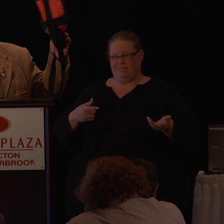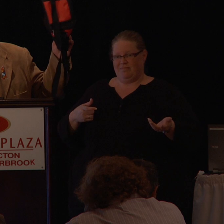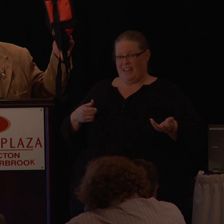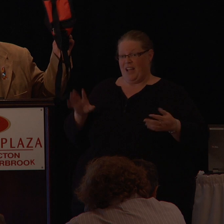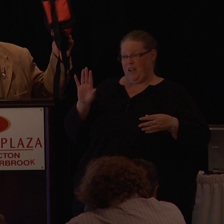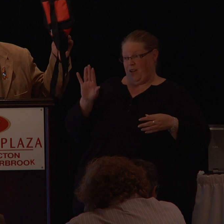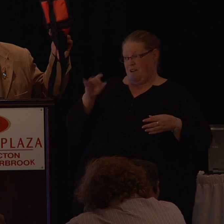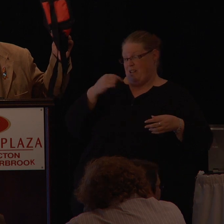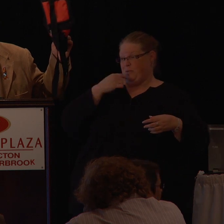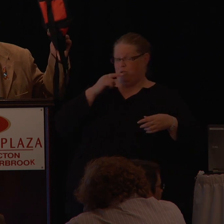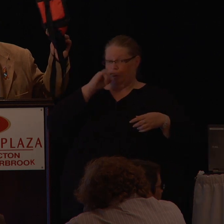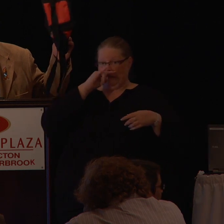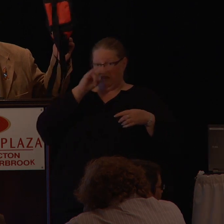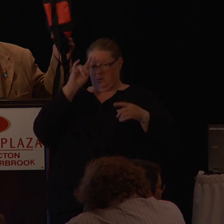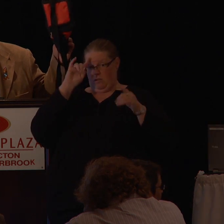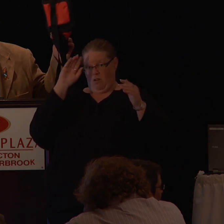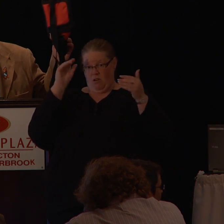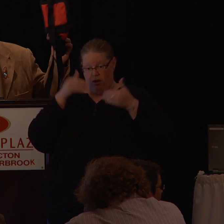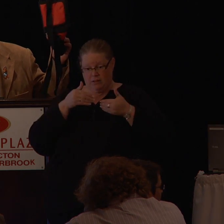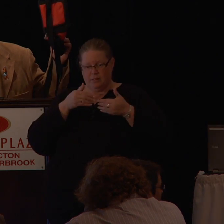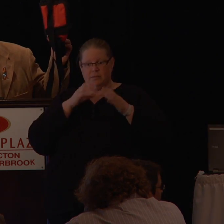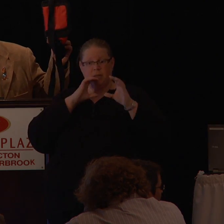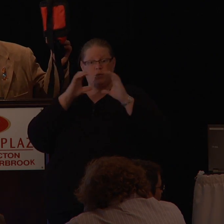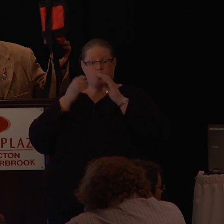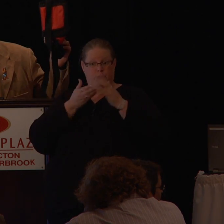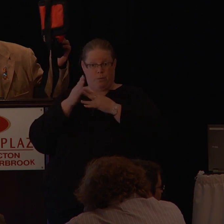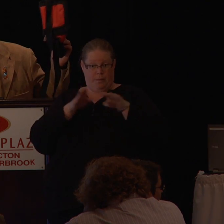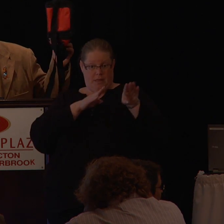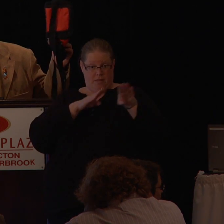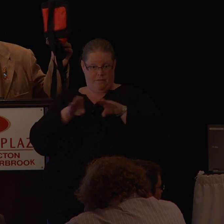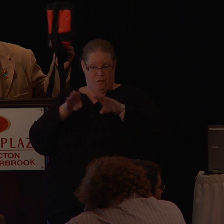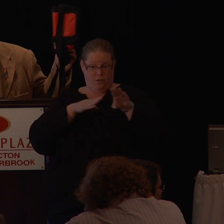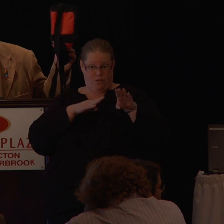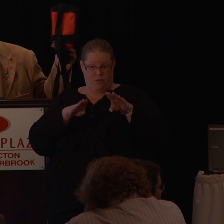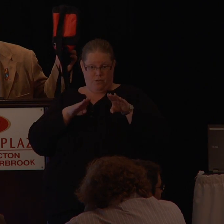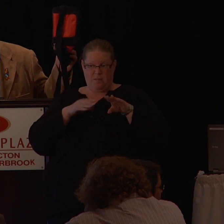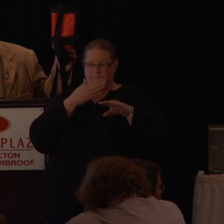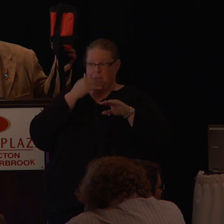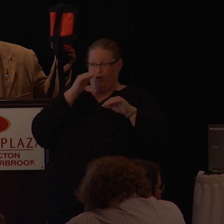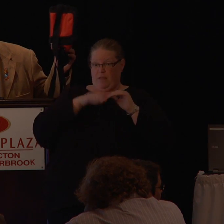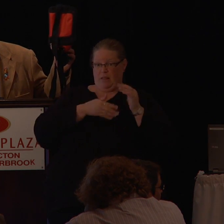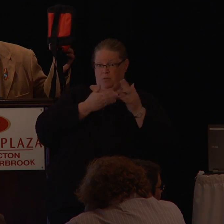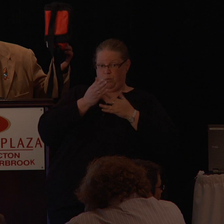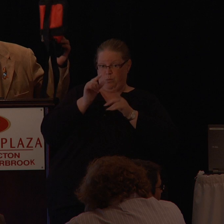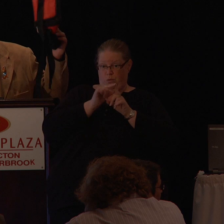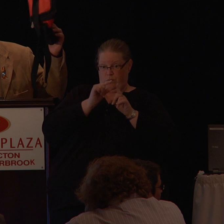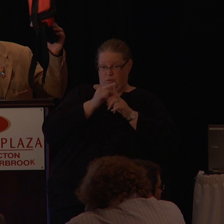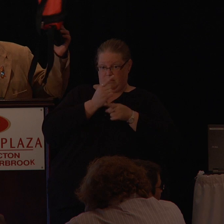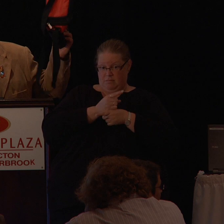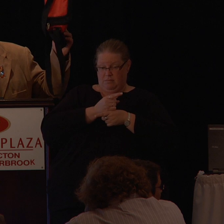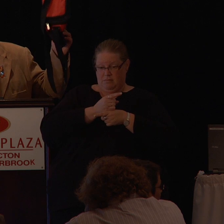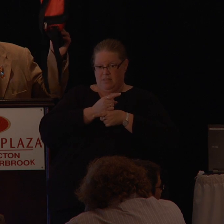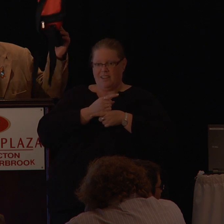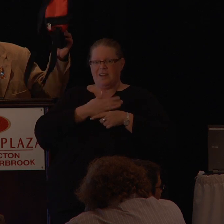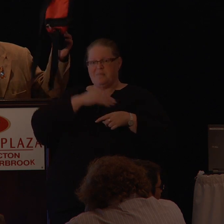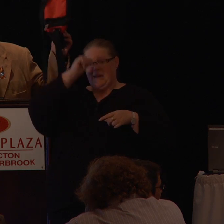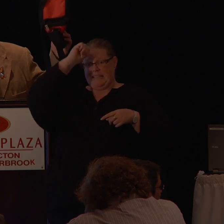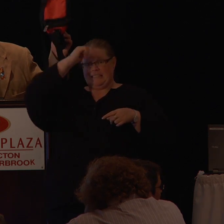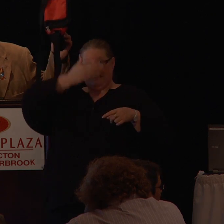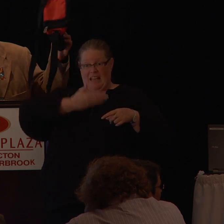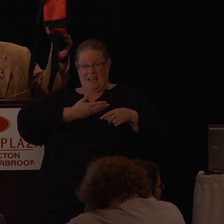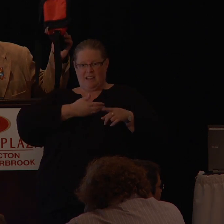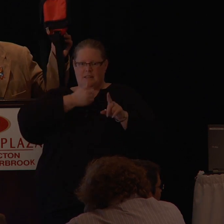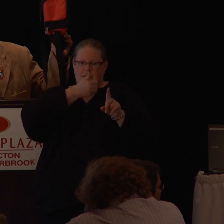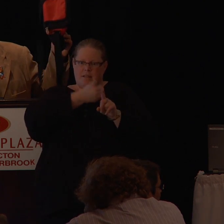with severe autism sometimes communicate through behavior better than they do through language. He packs this